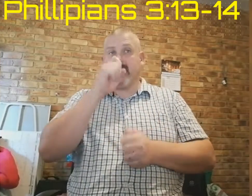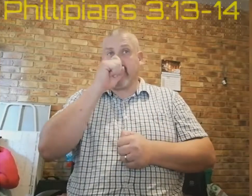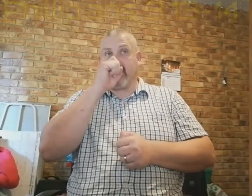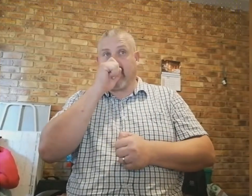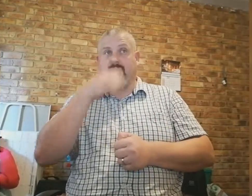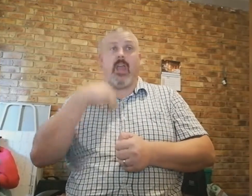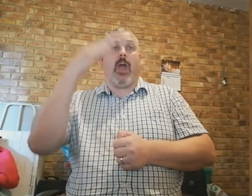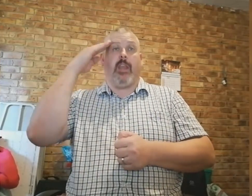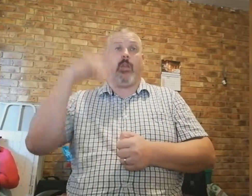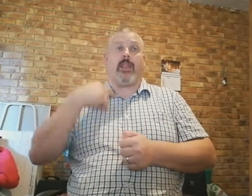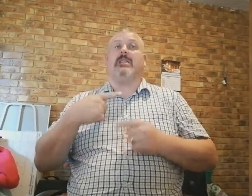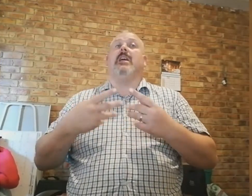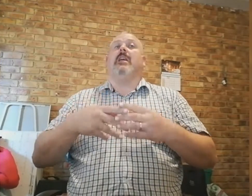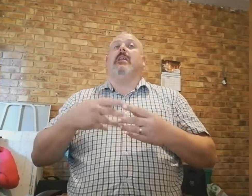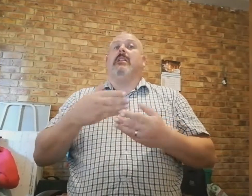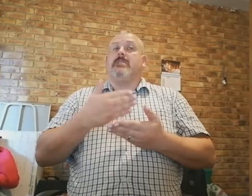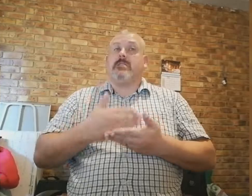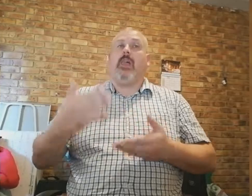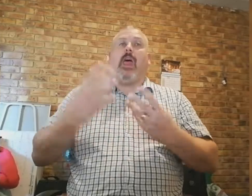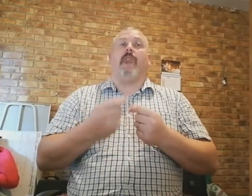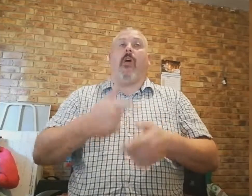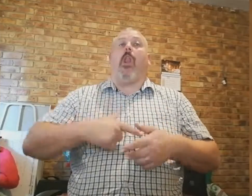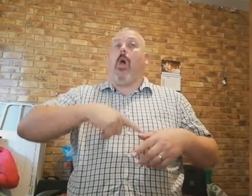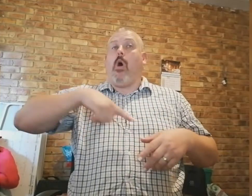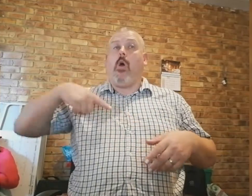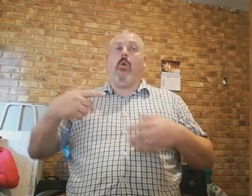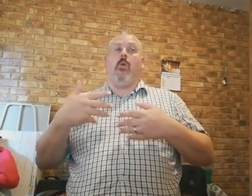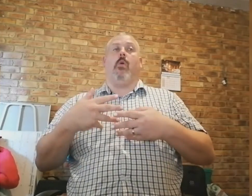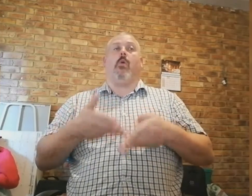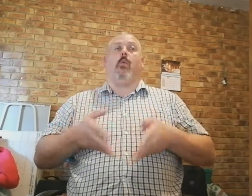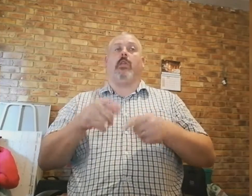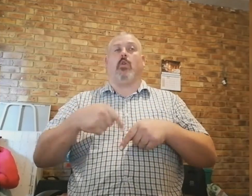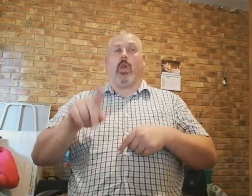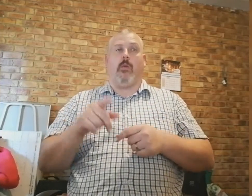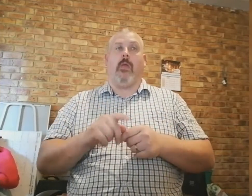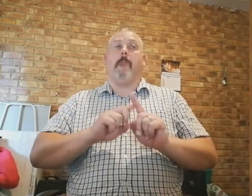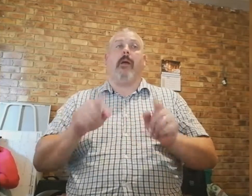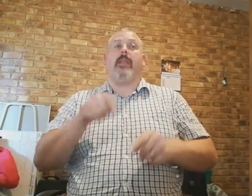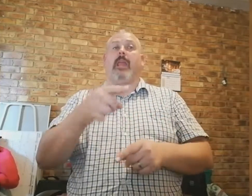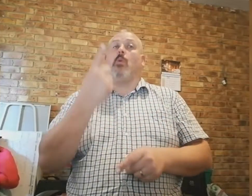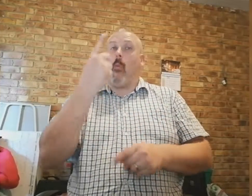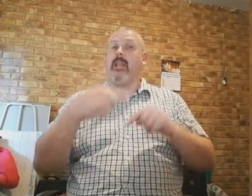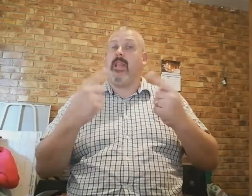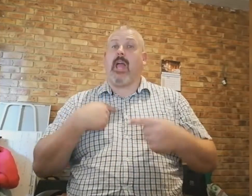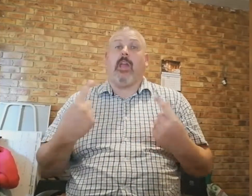and sisters, I know that I still have a long way to go. But there is one thing I